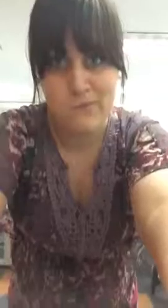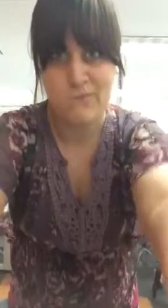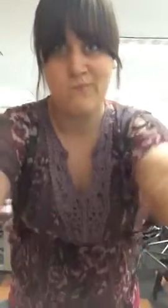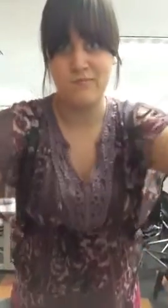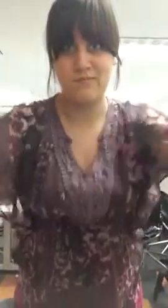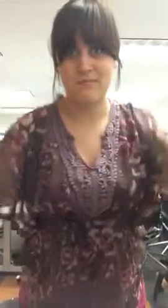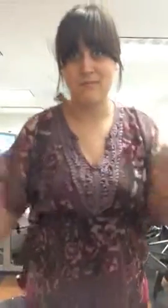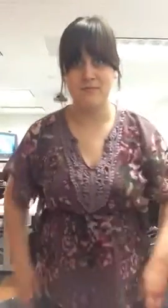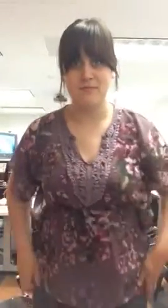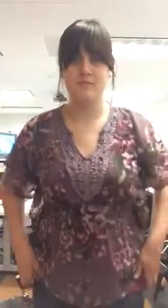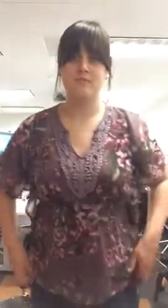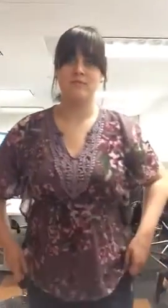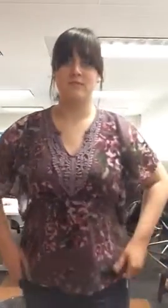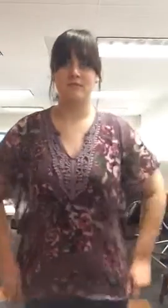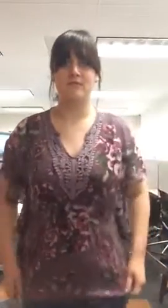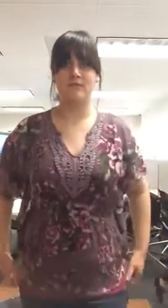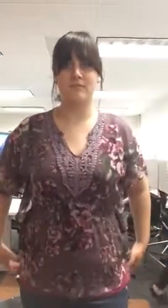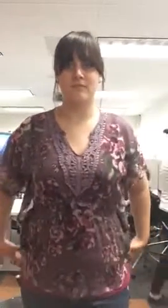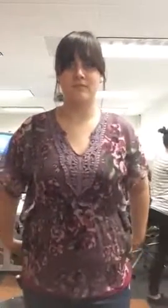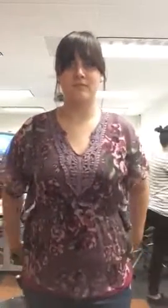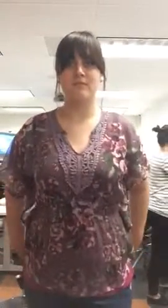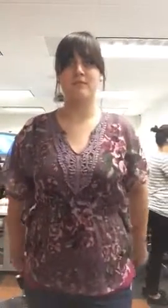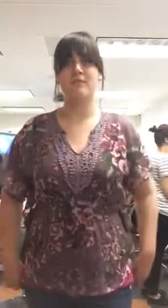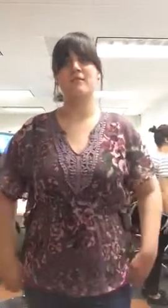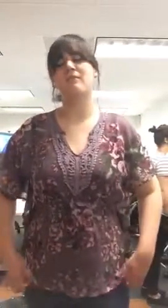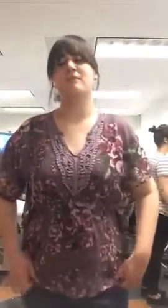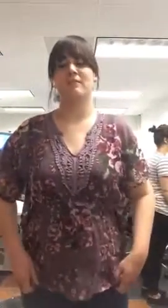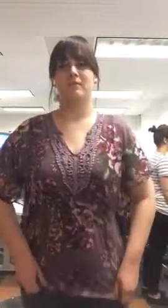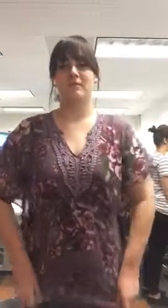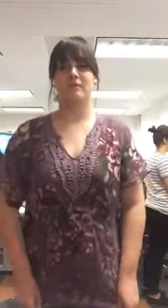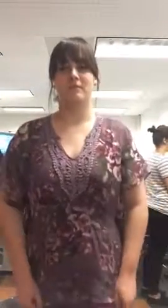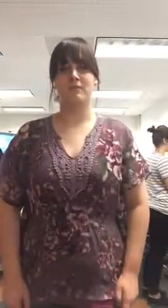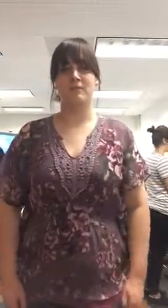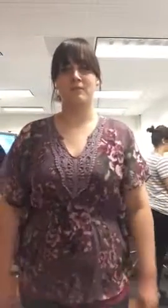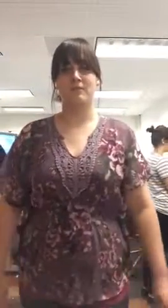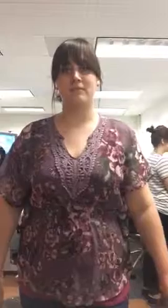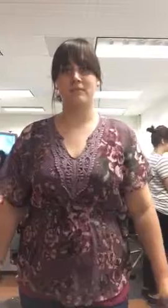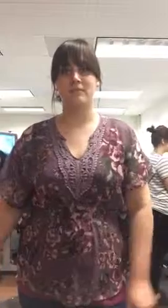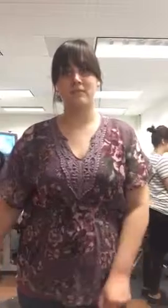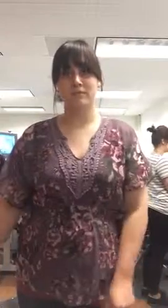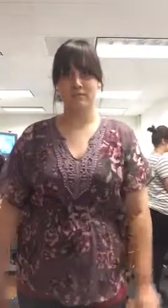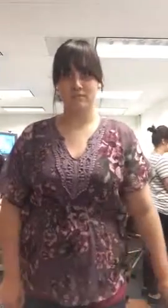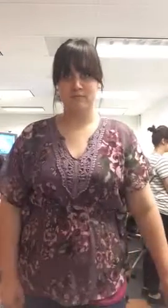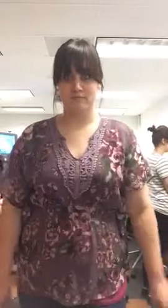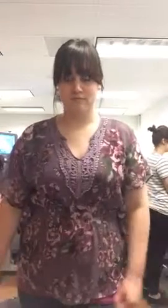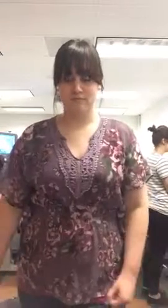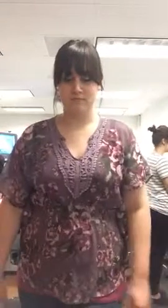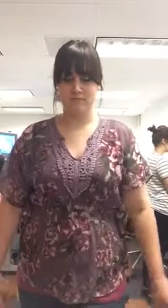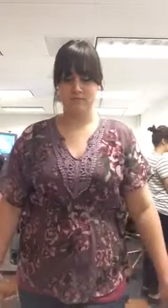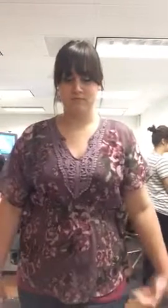Mr. Barstow's 12th grade world history class. The students are studying about the effects of World War II on the Soviet